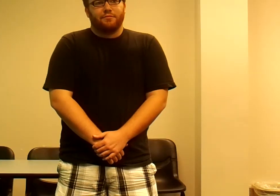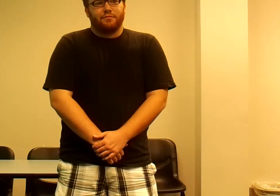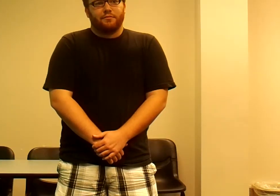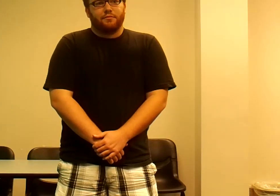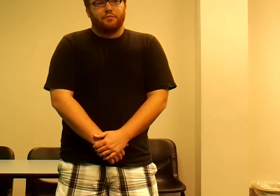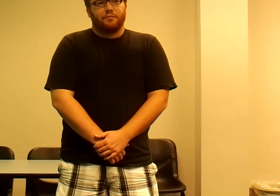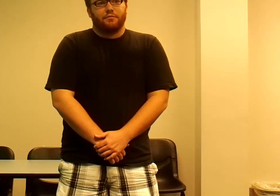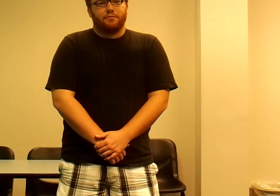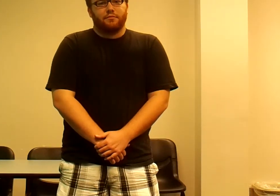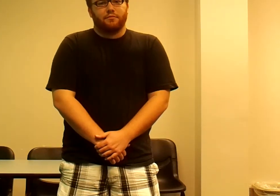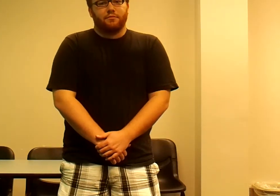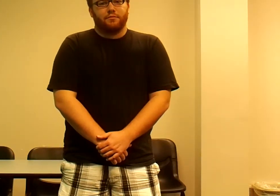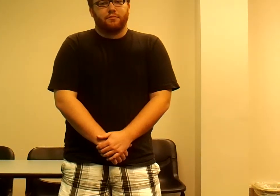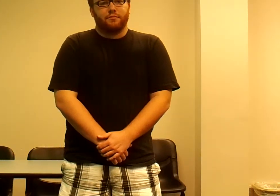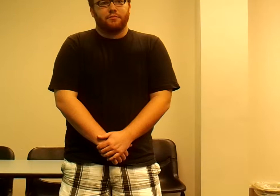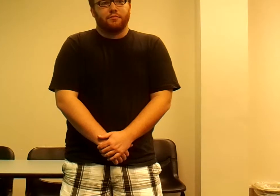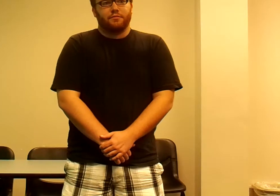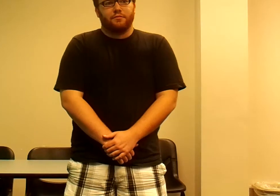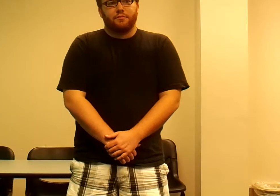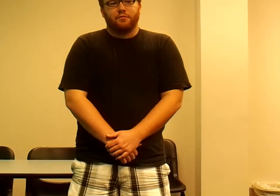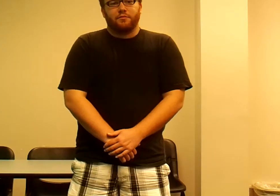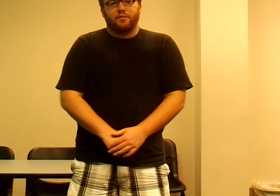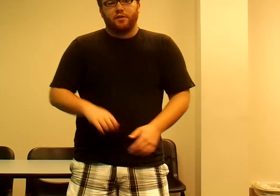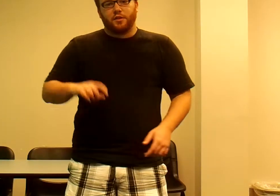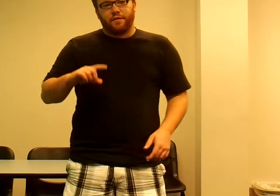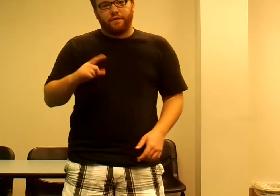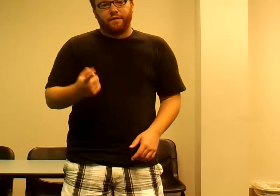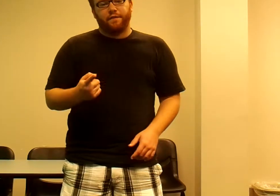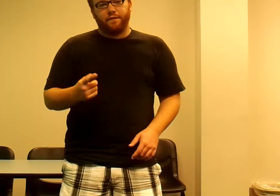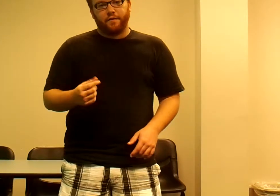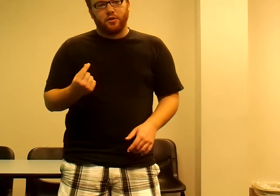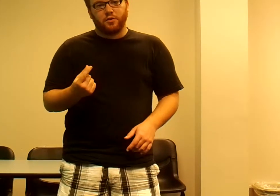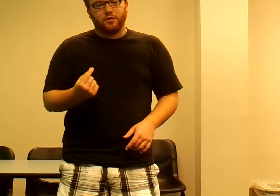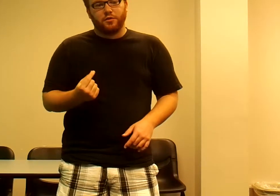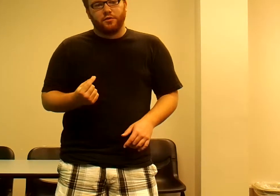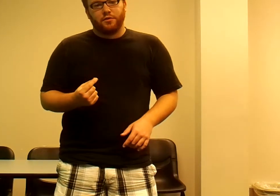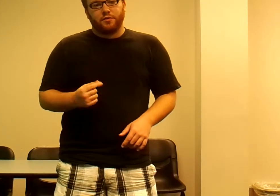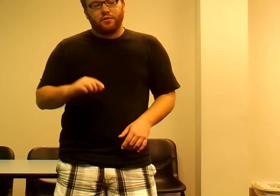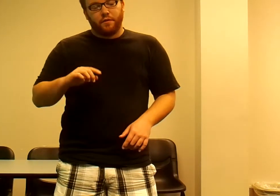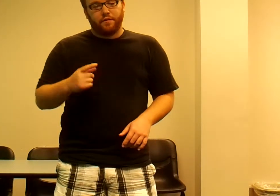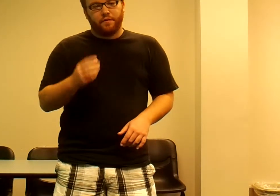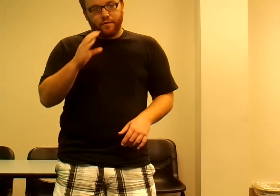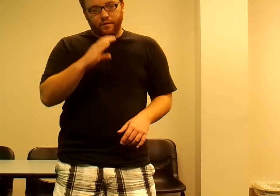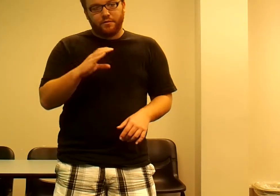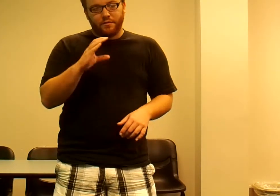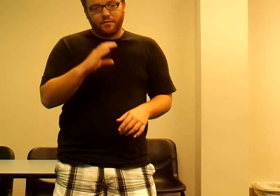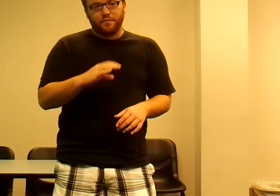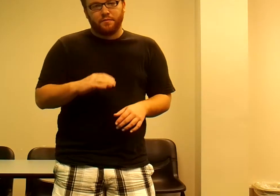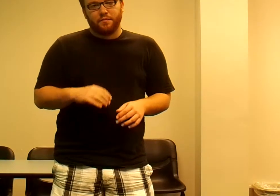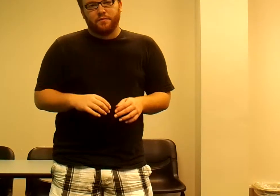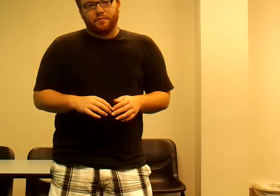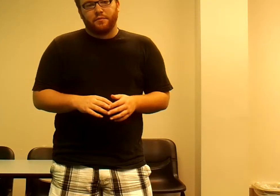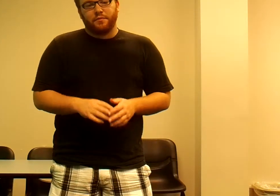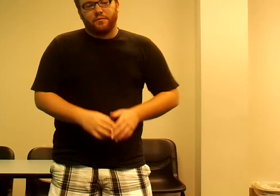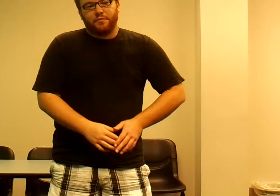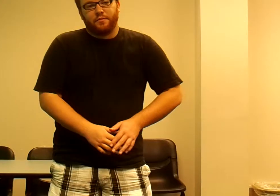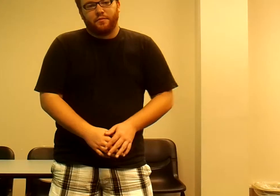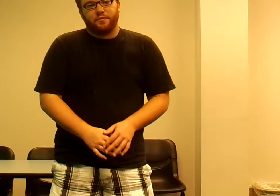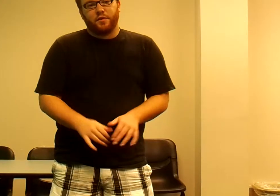heart. So the first thing we're going to do is, our first investigation is going to be where we measure our